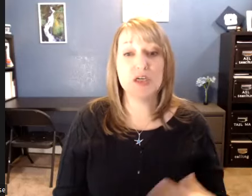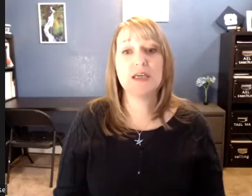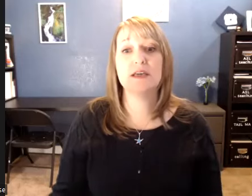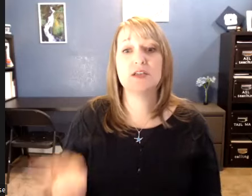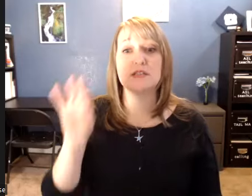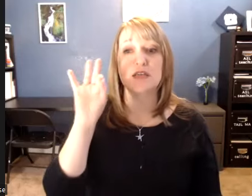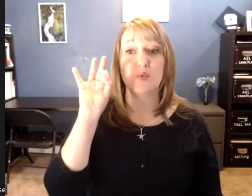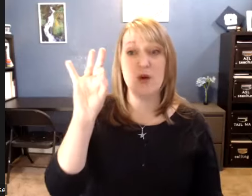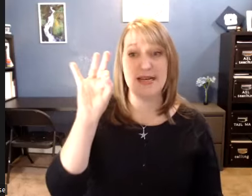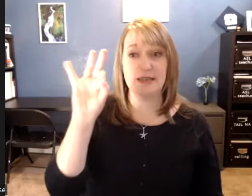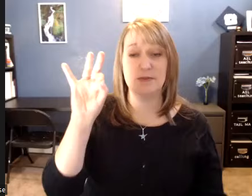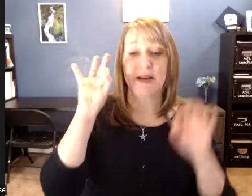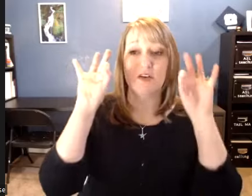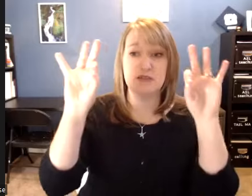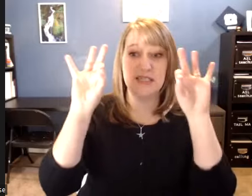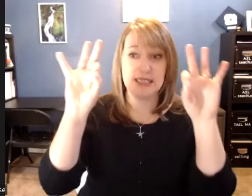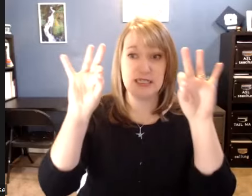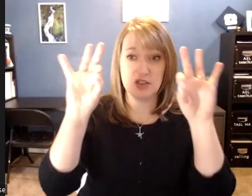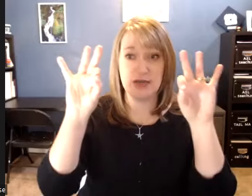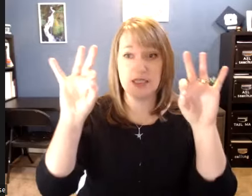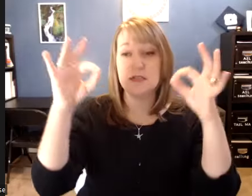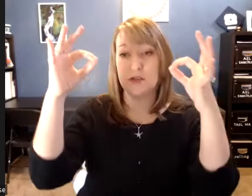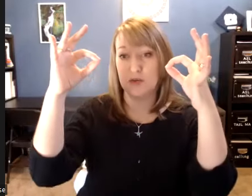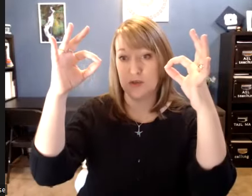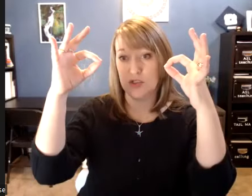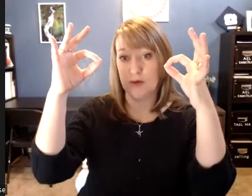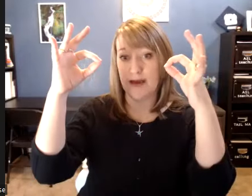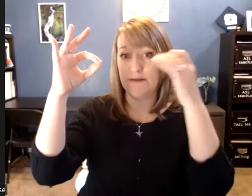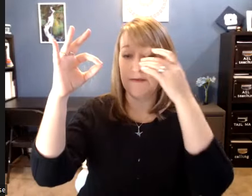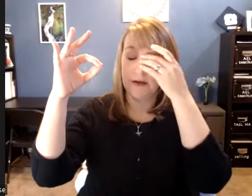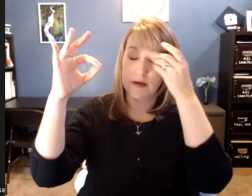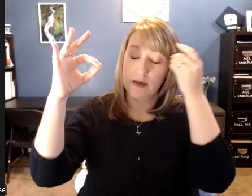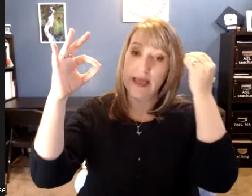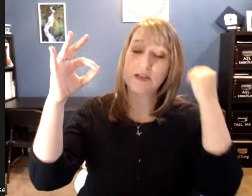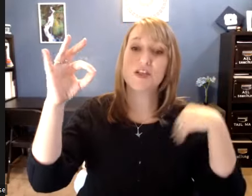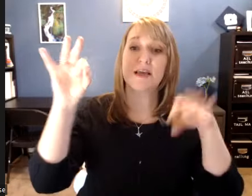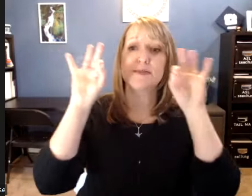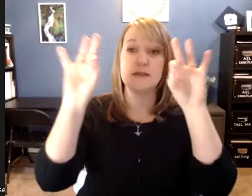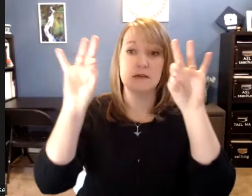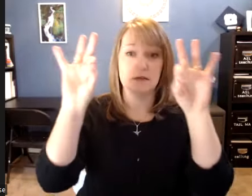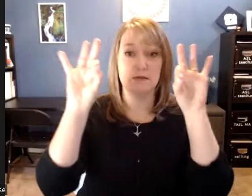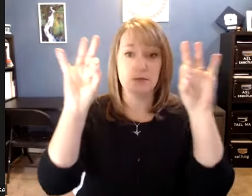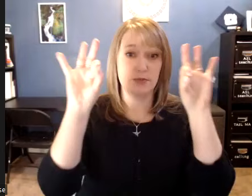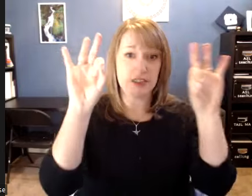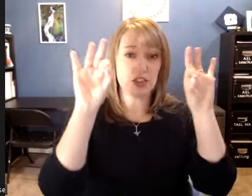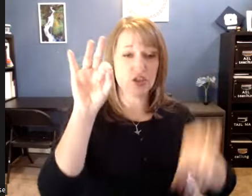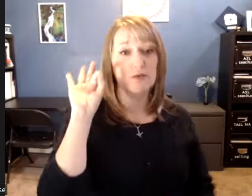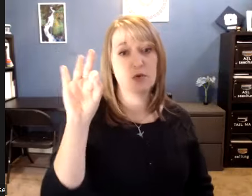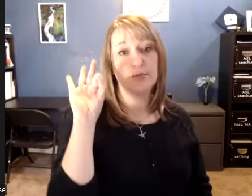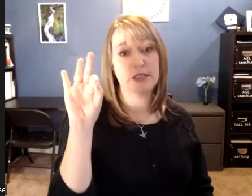book, it's done one-handed, but I've also seen it done two-handed. So you want two F hand shapes, preach or